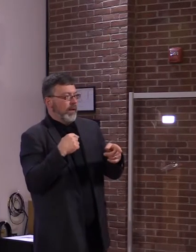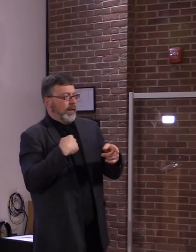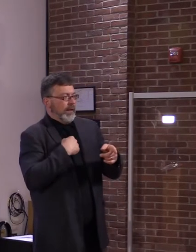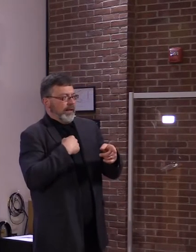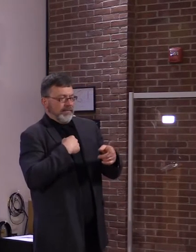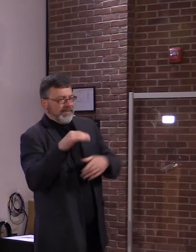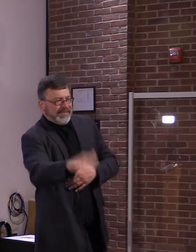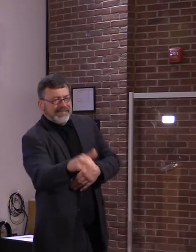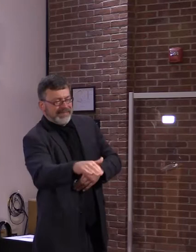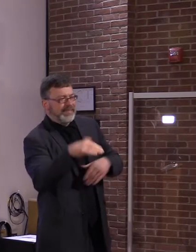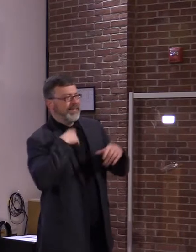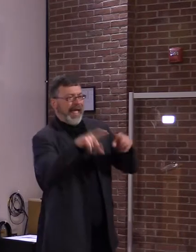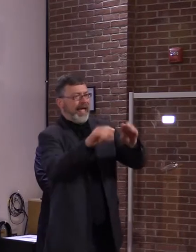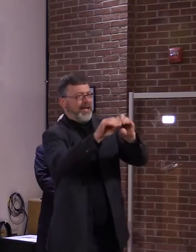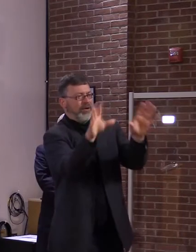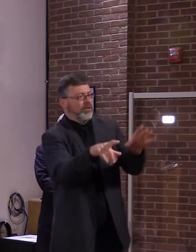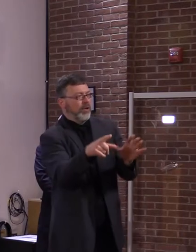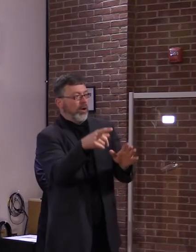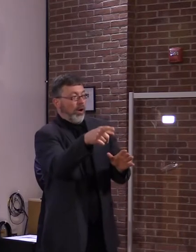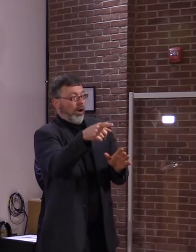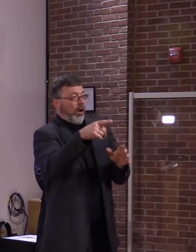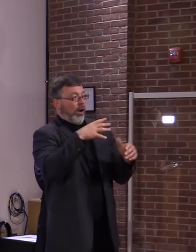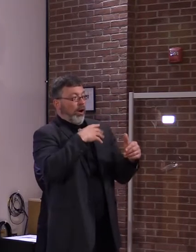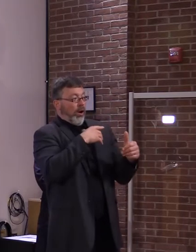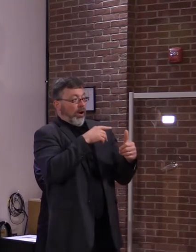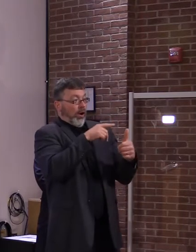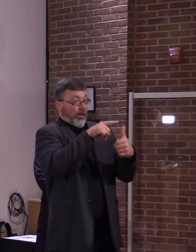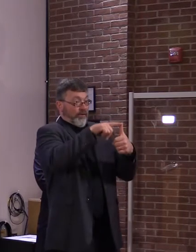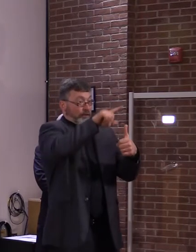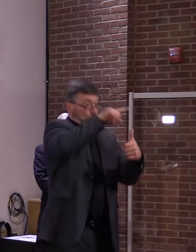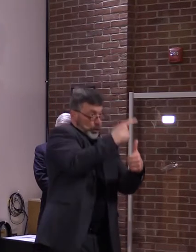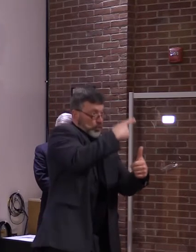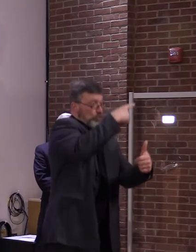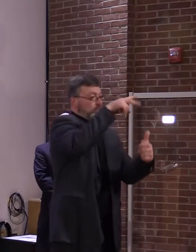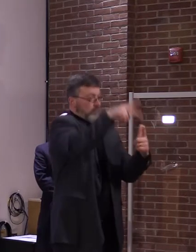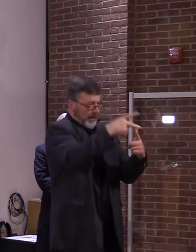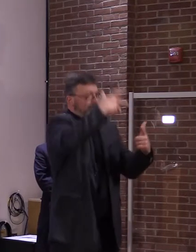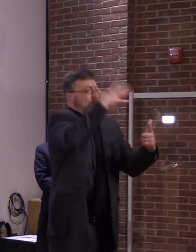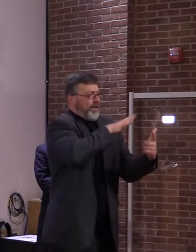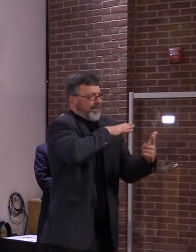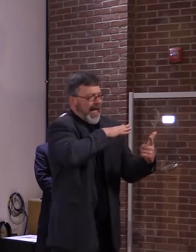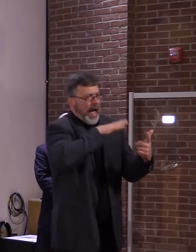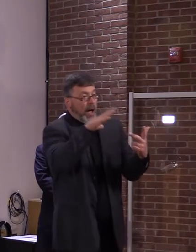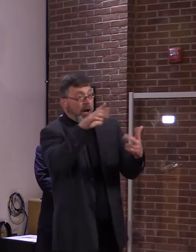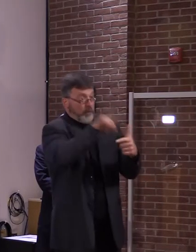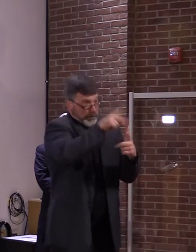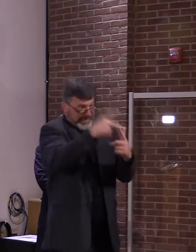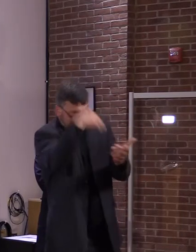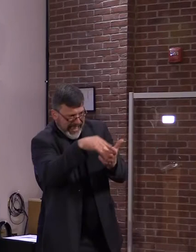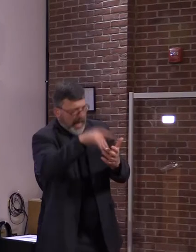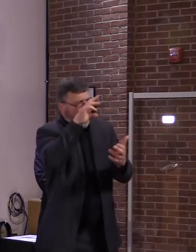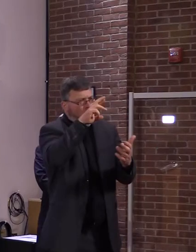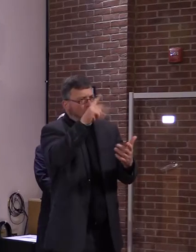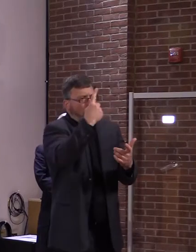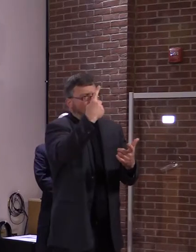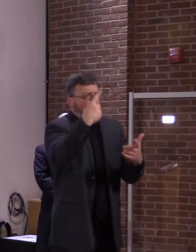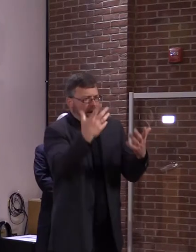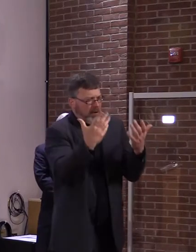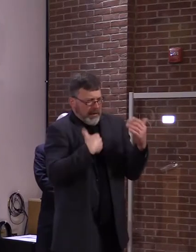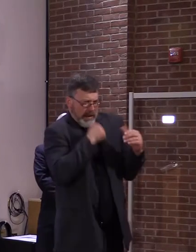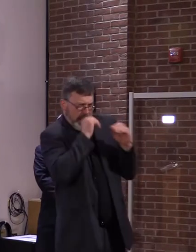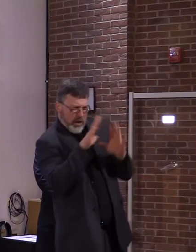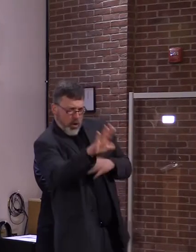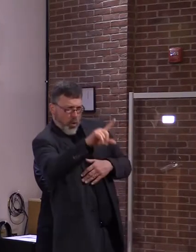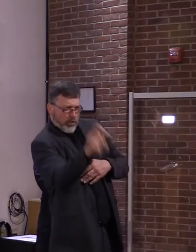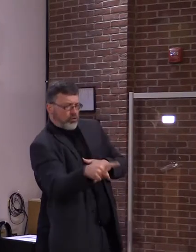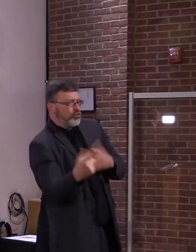had originally, but I took it to mean that if you got two, would there be any harm in getting a second vaccine, brand